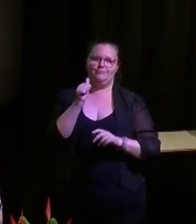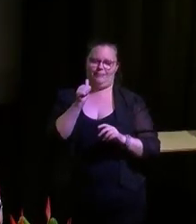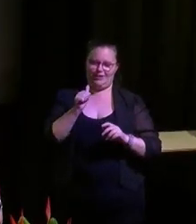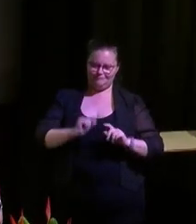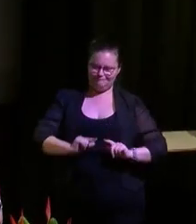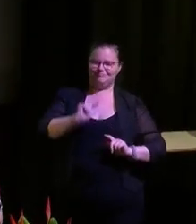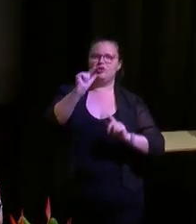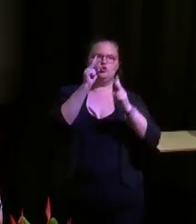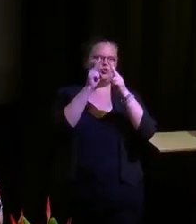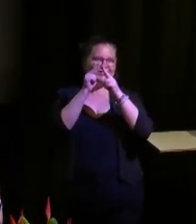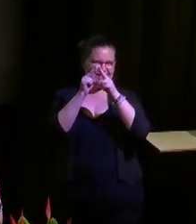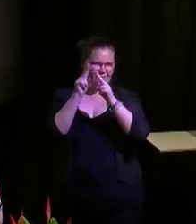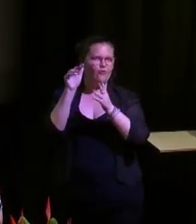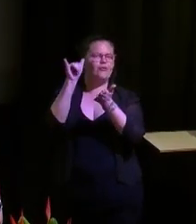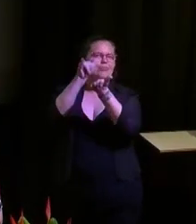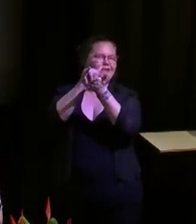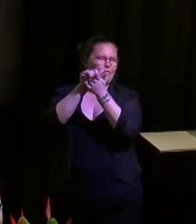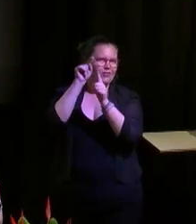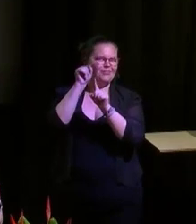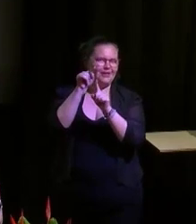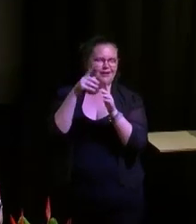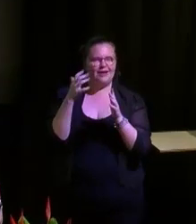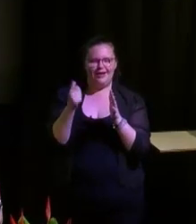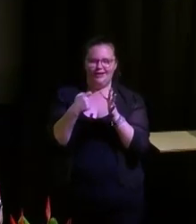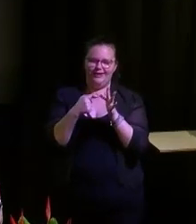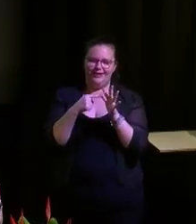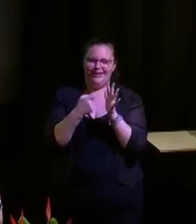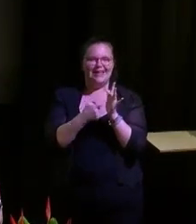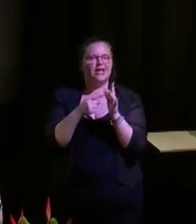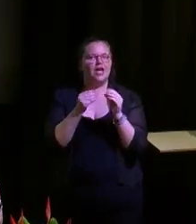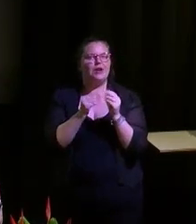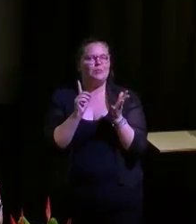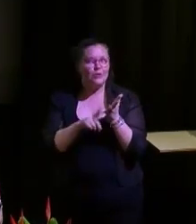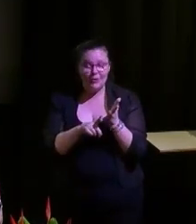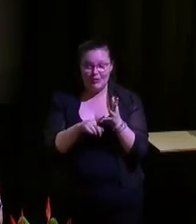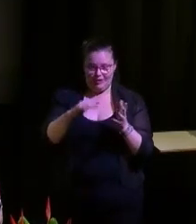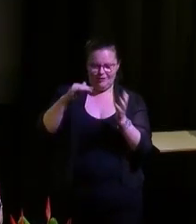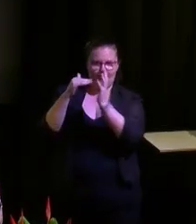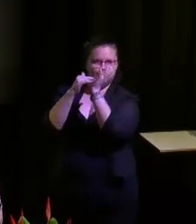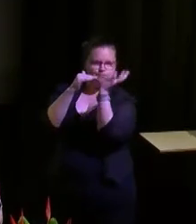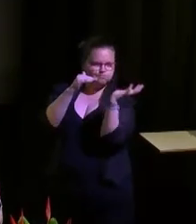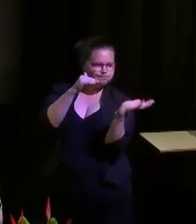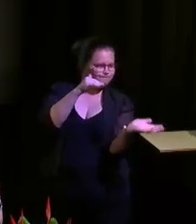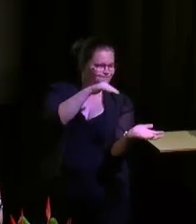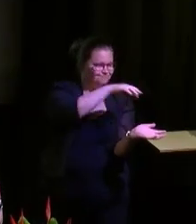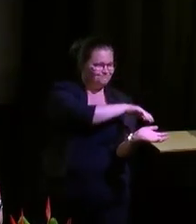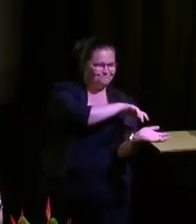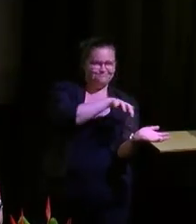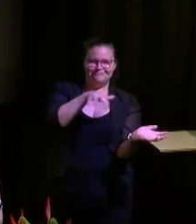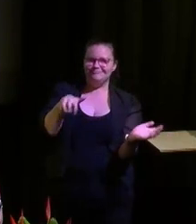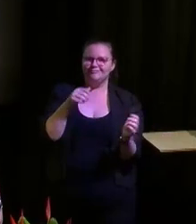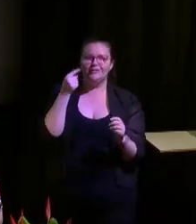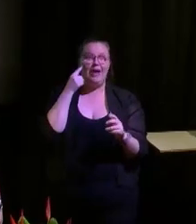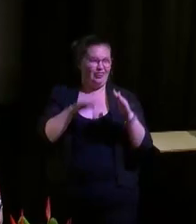the Air Force base there. So they had a caribou. Well, that thing can open up a door and plenty of people can go inside. So I think we took the